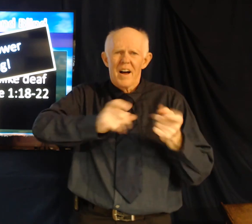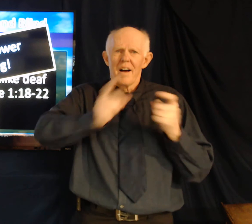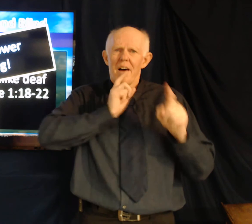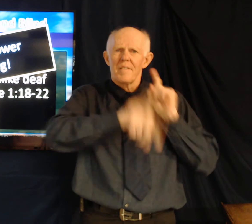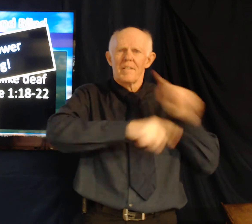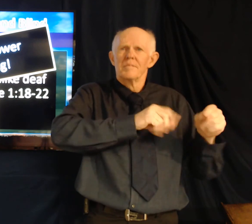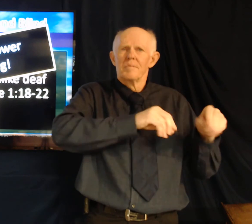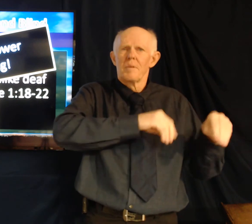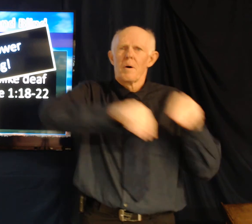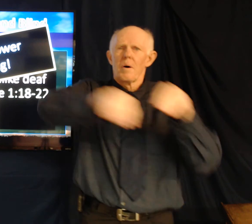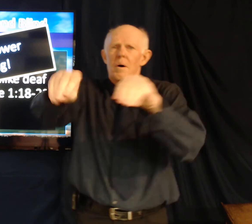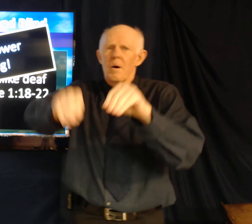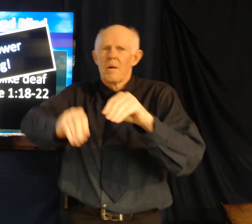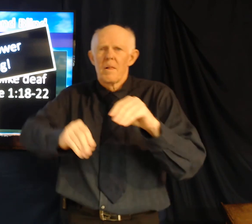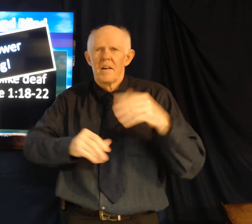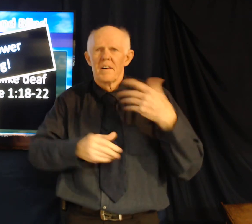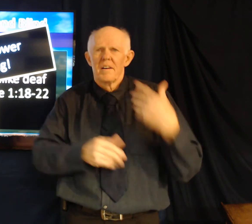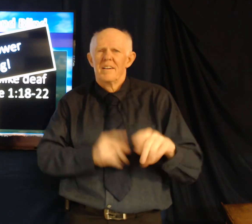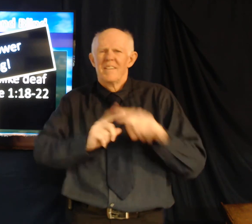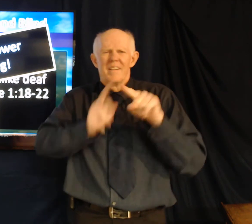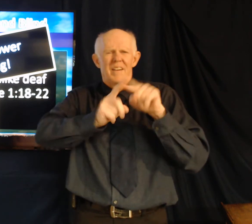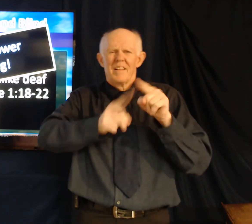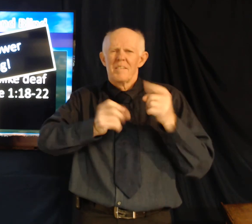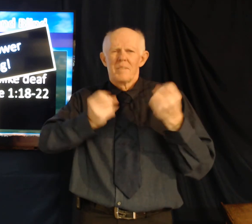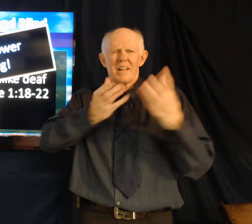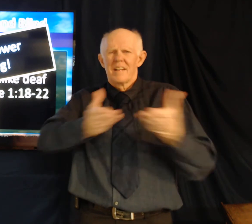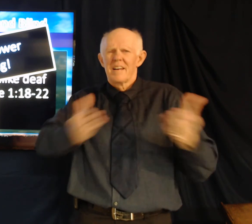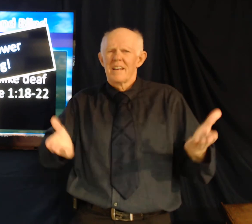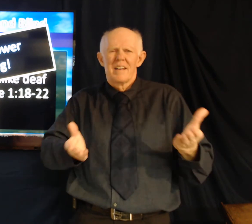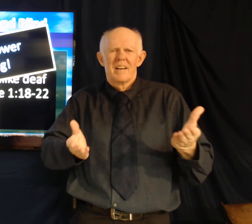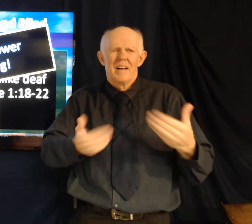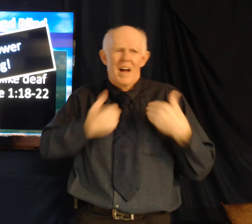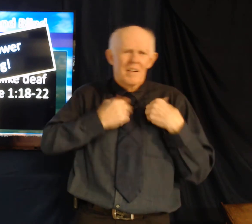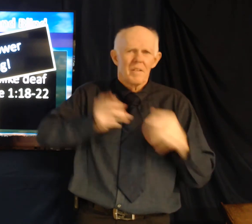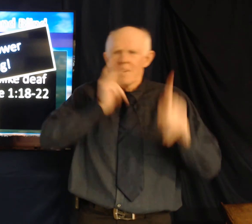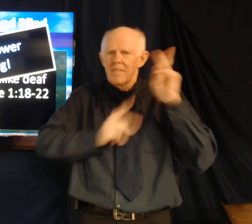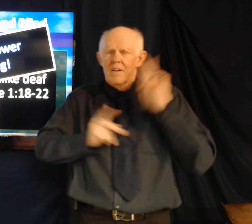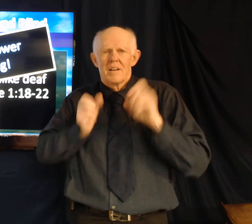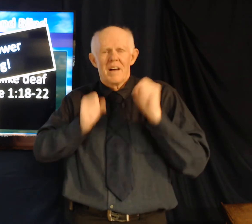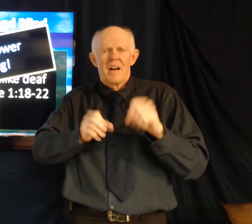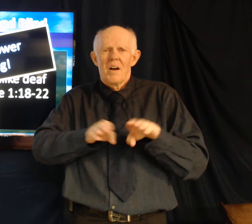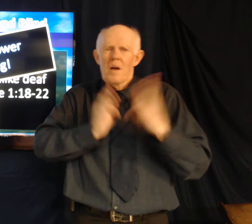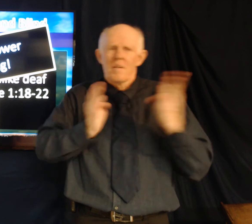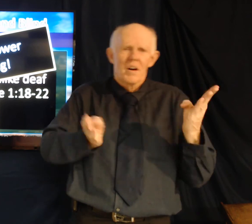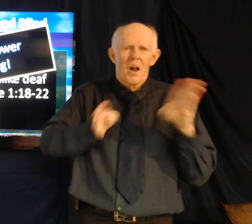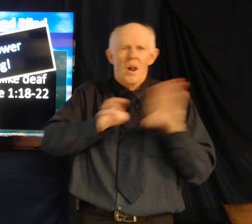all the animals on Lord the Ark. Many different things. God rules.